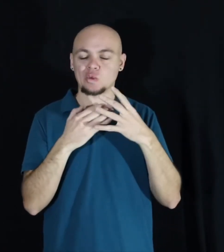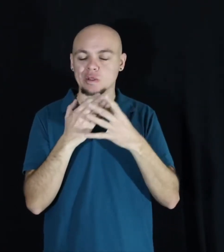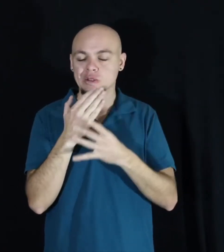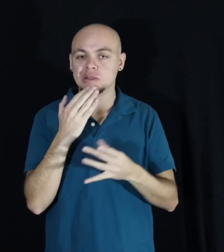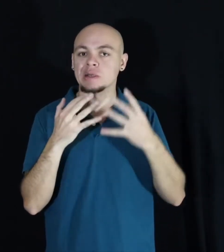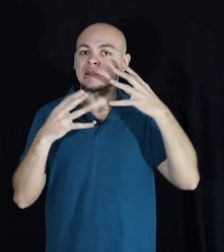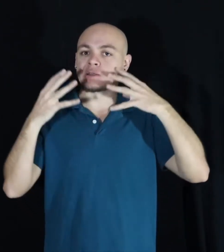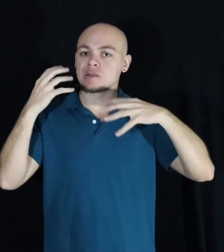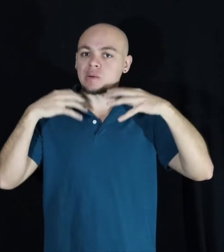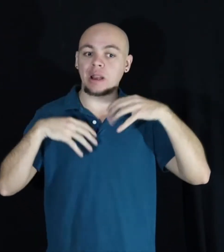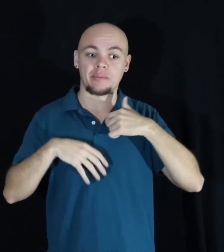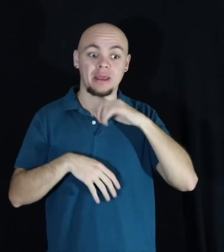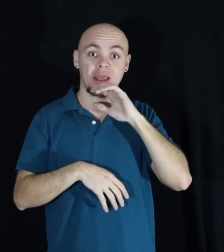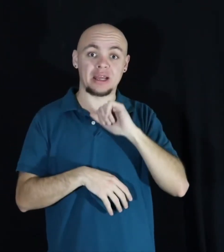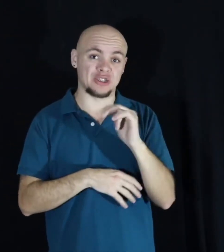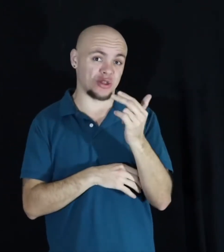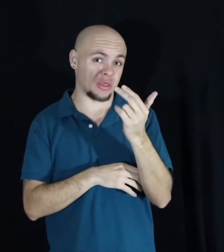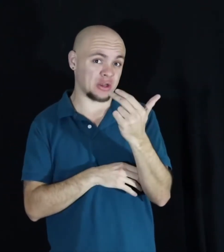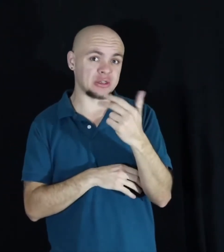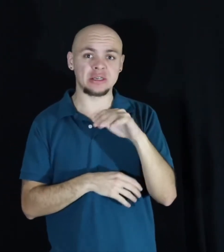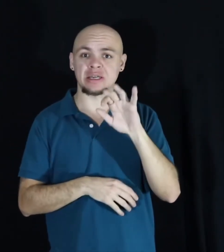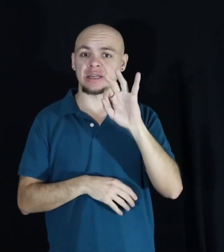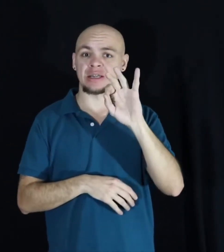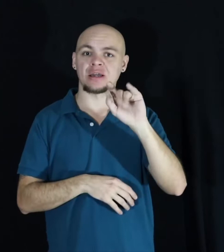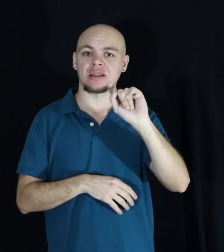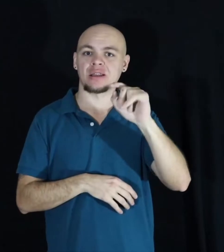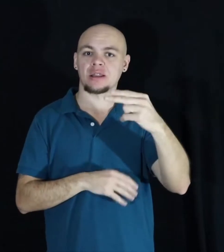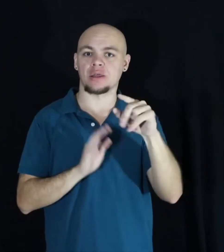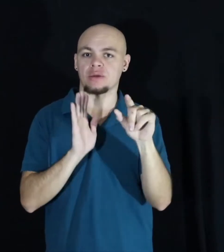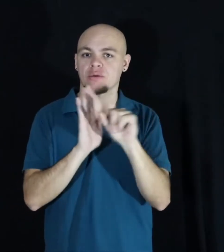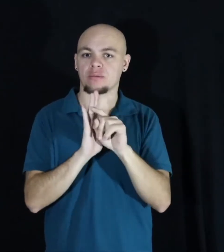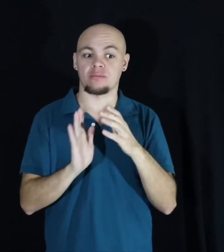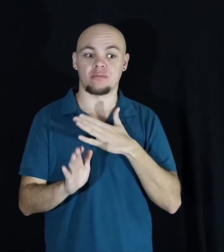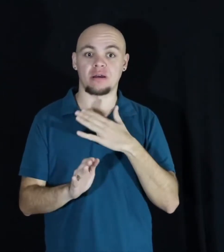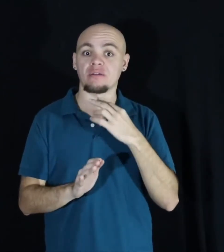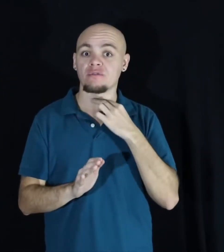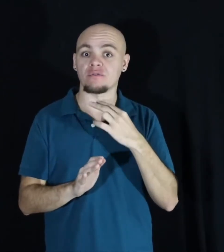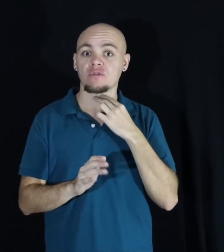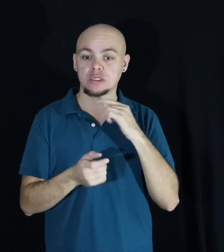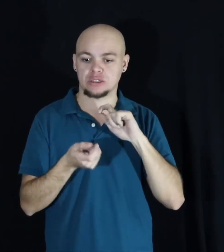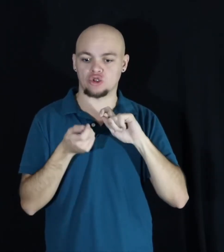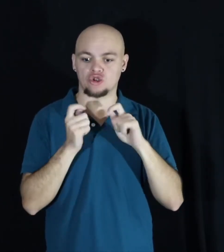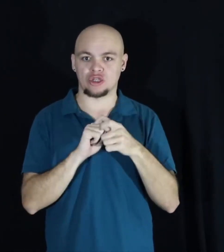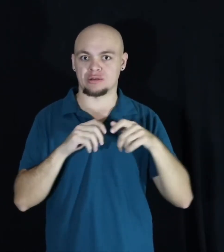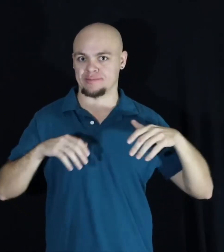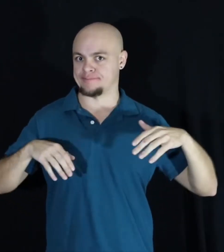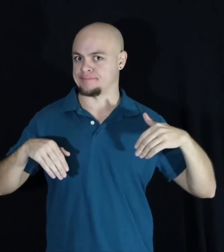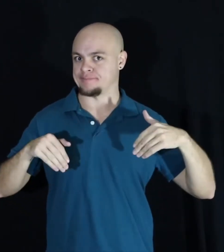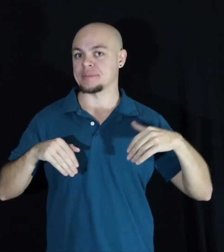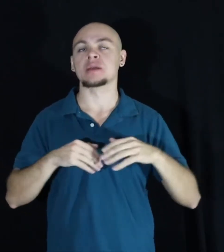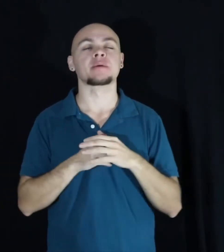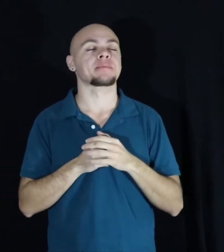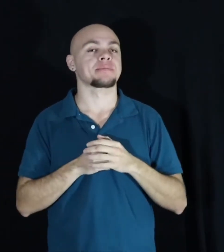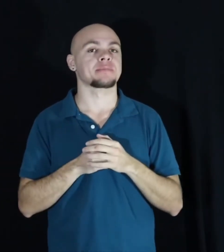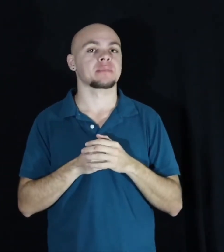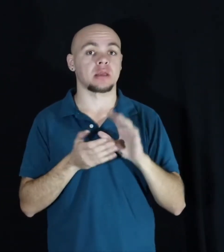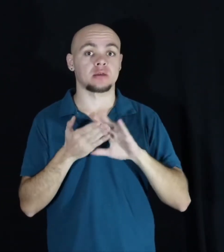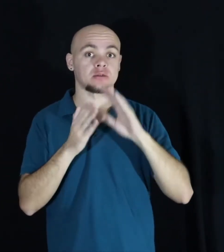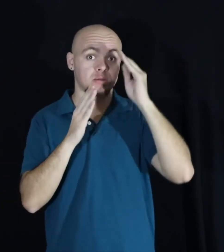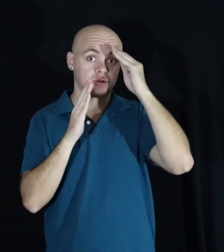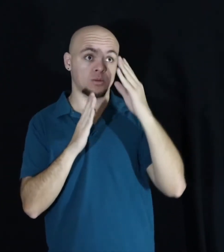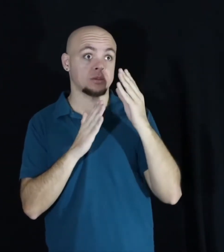I was 13 years old, I was in 9th grade, and my voice hadn't even broken. And the students in front of me were all